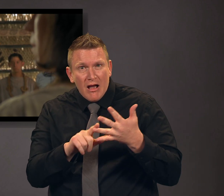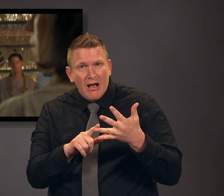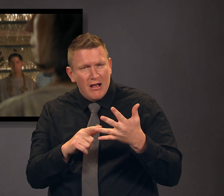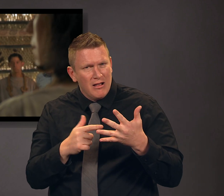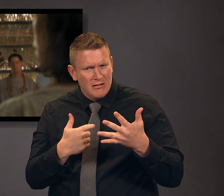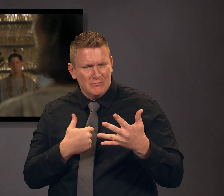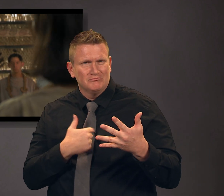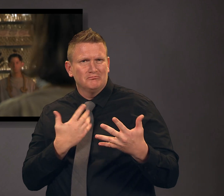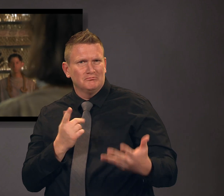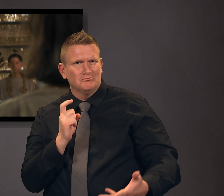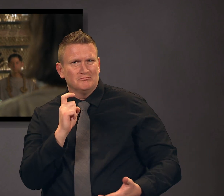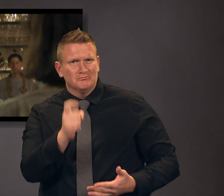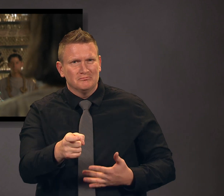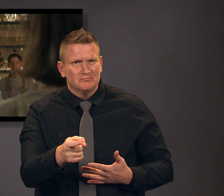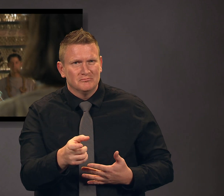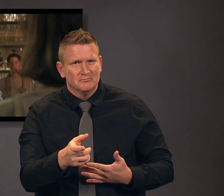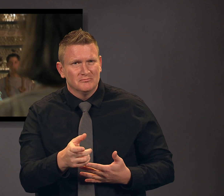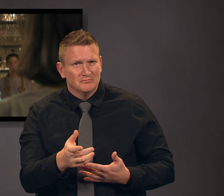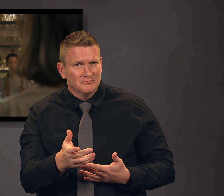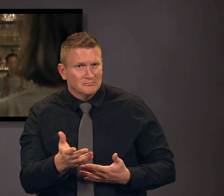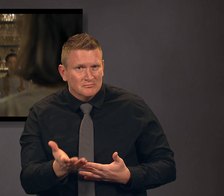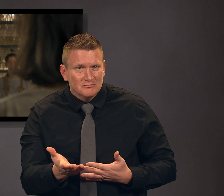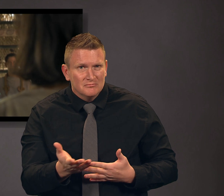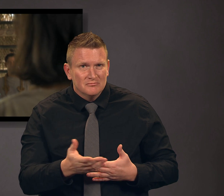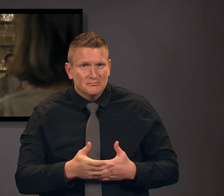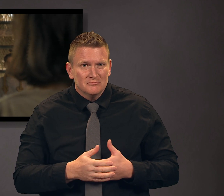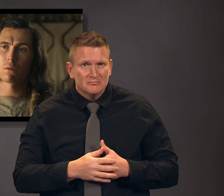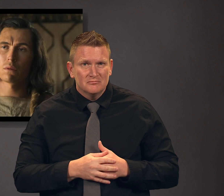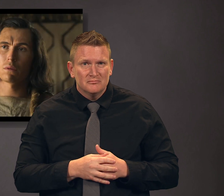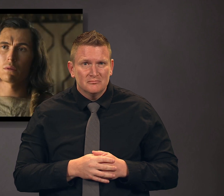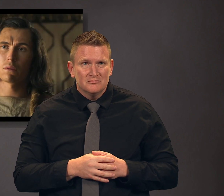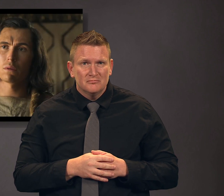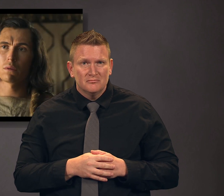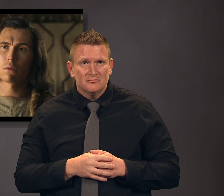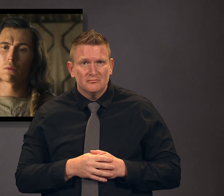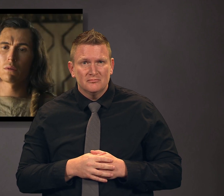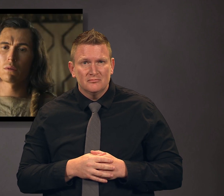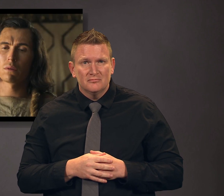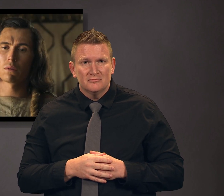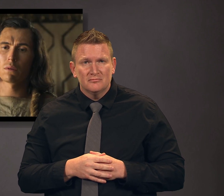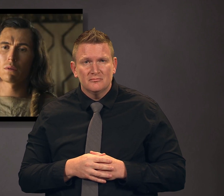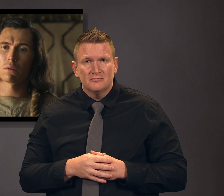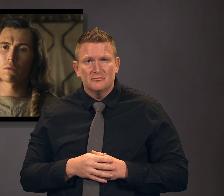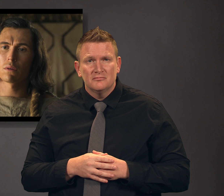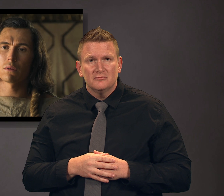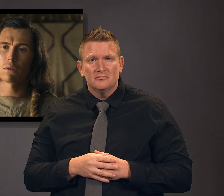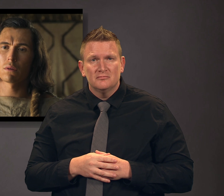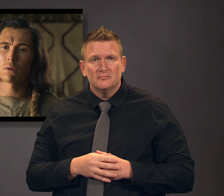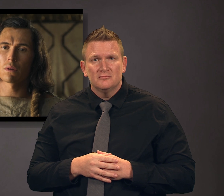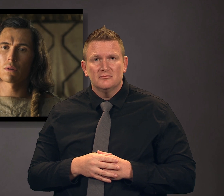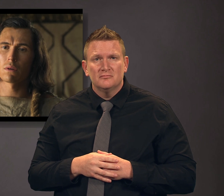Nevertheless, whatsoever thou desirest of me, I will grant it unto thee.